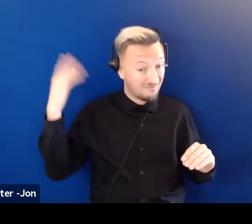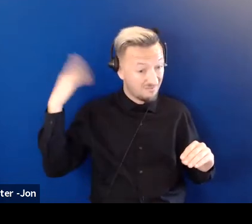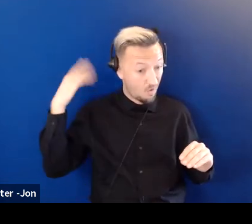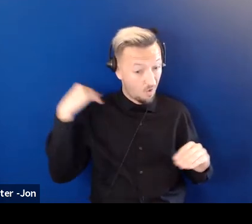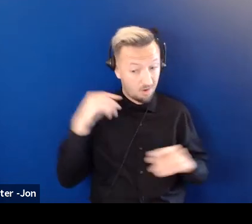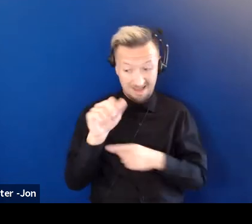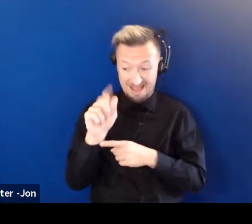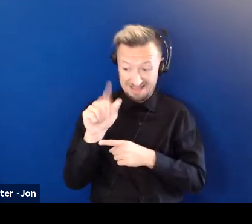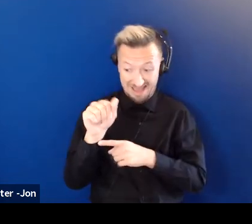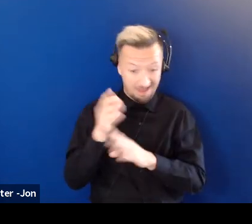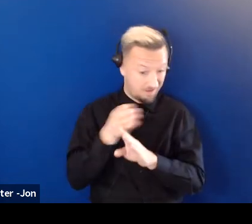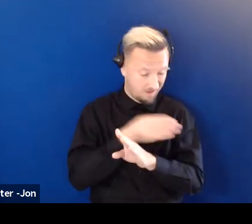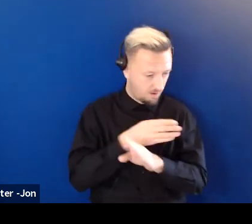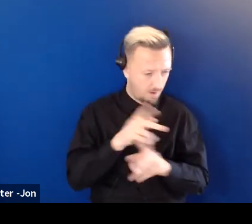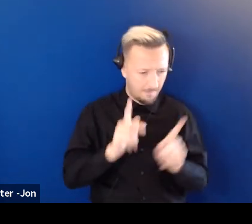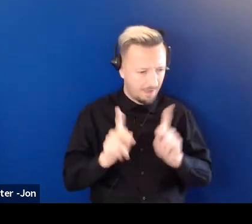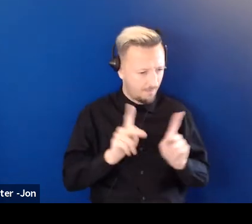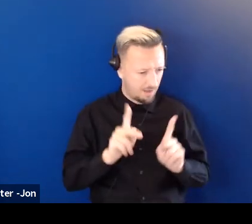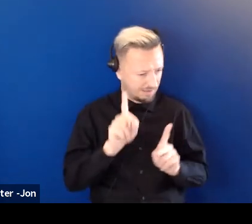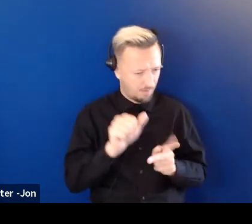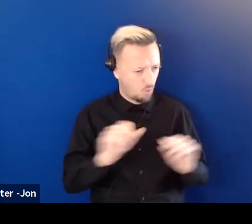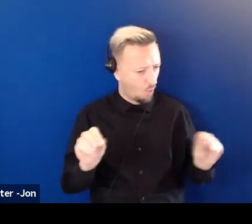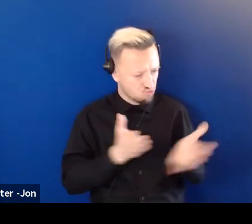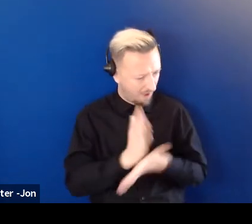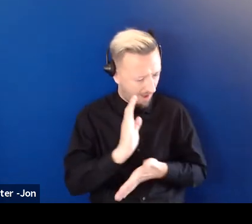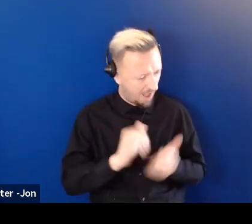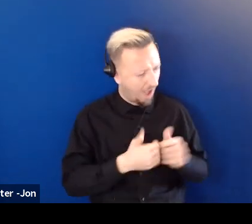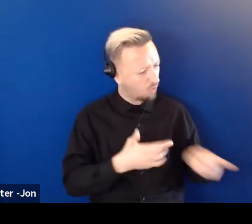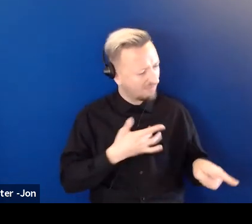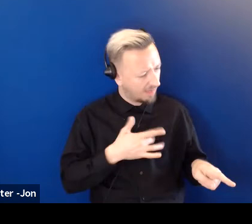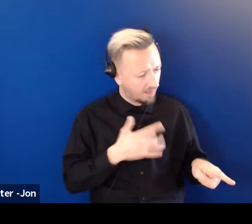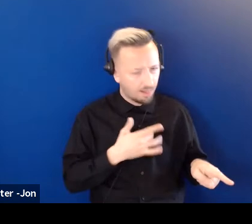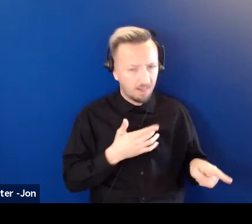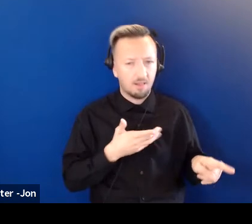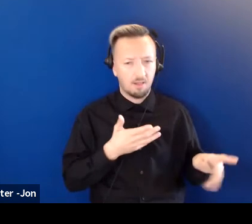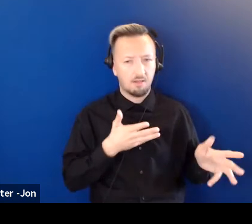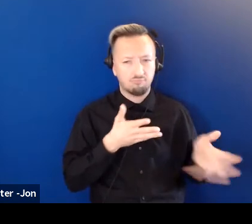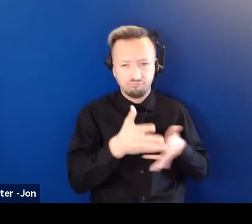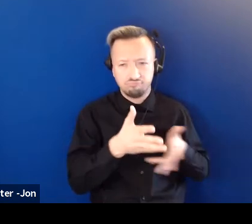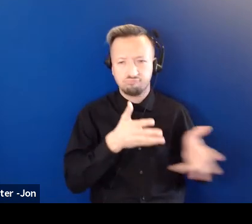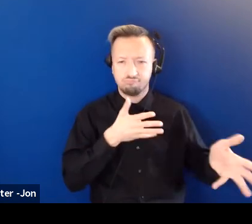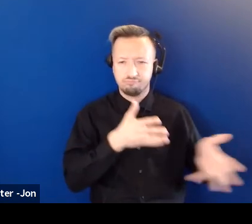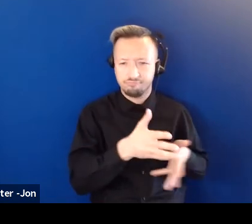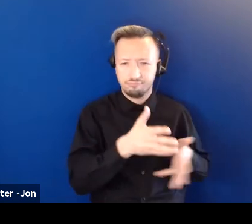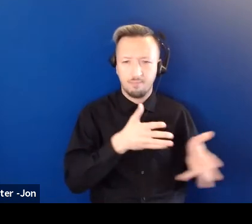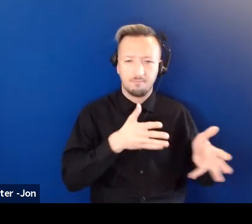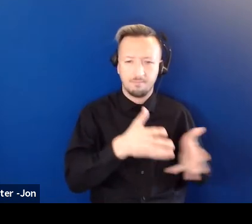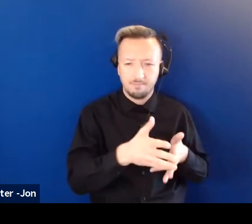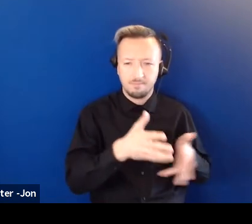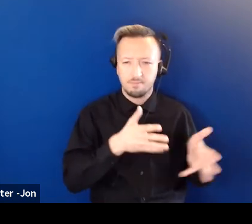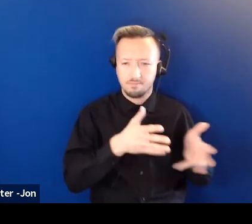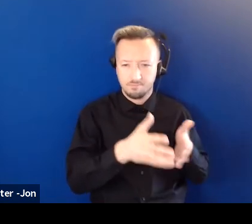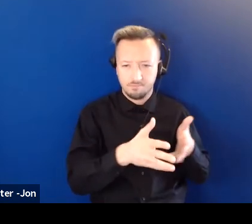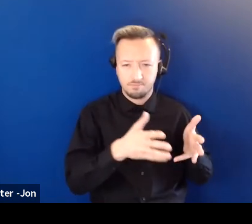people with disabilities didn't have these rights. How would you feel if you know, and you just kind of make it very,